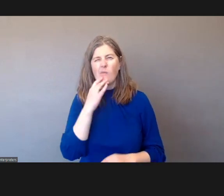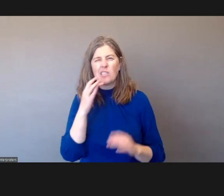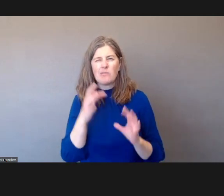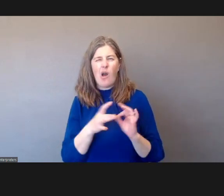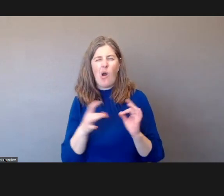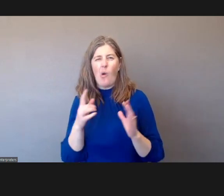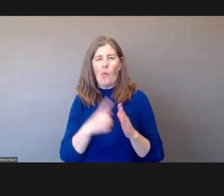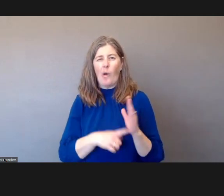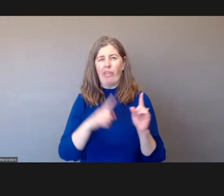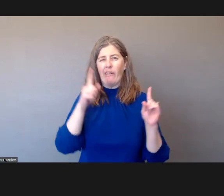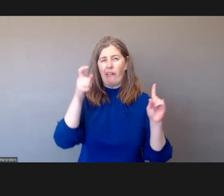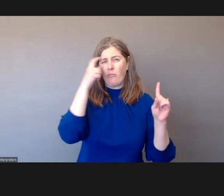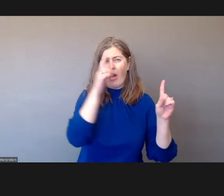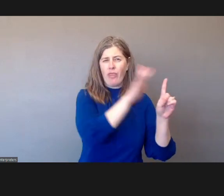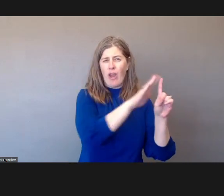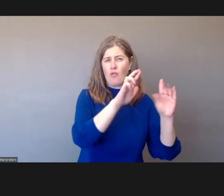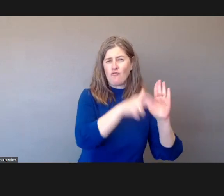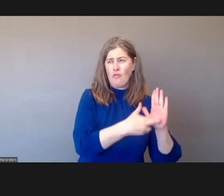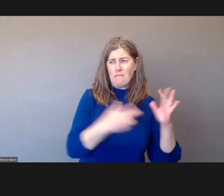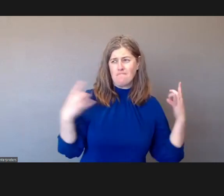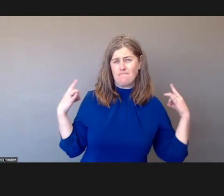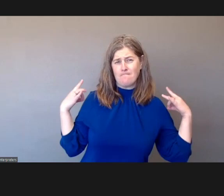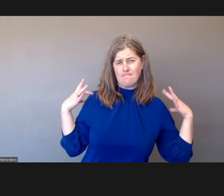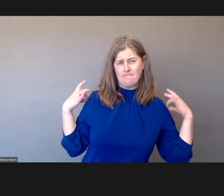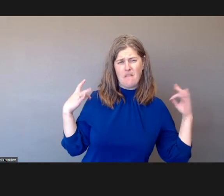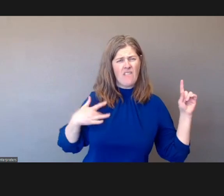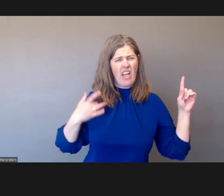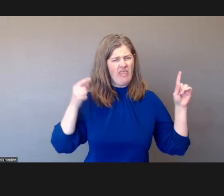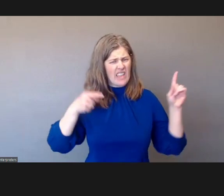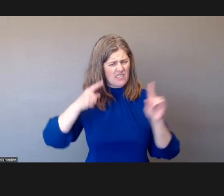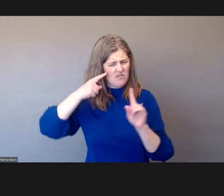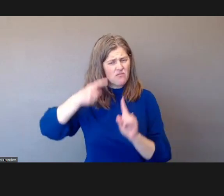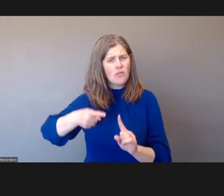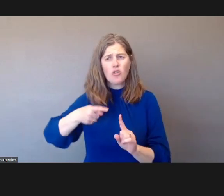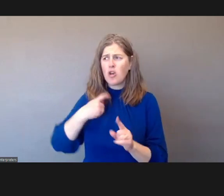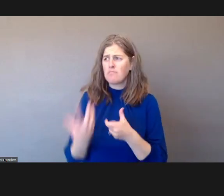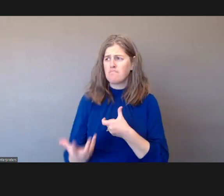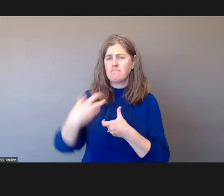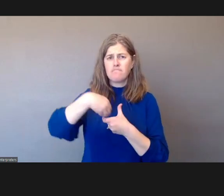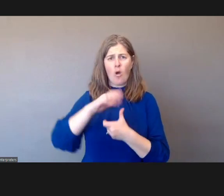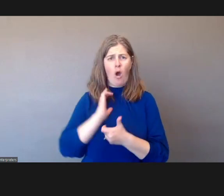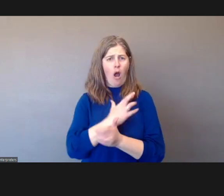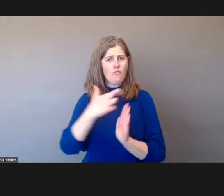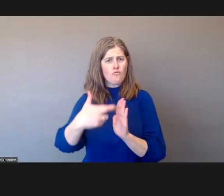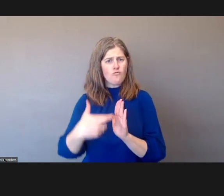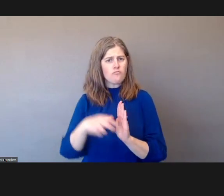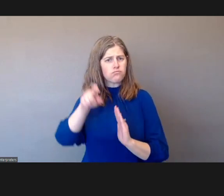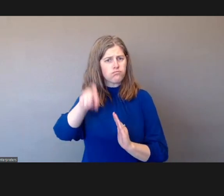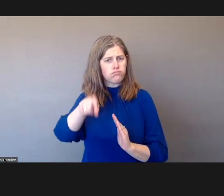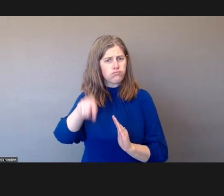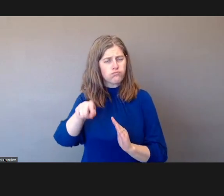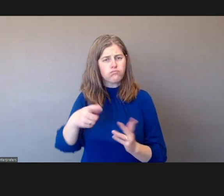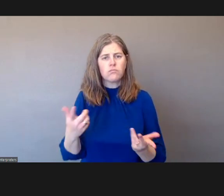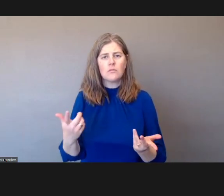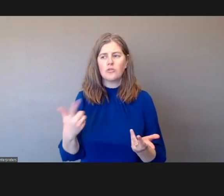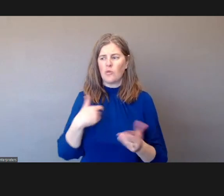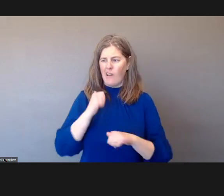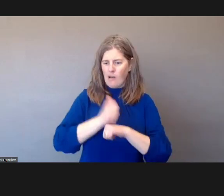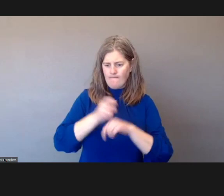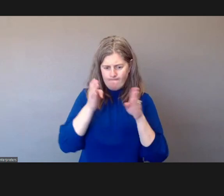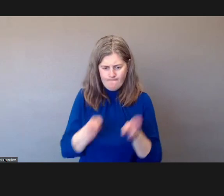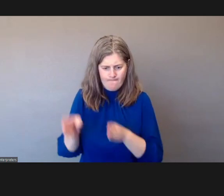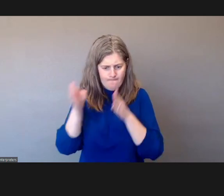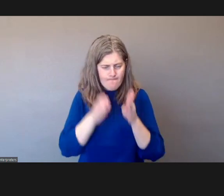of government, but I do think this one in particular really could be the role of government to organize,